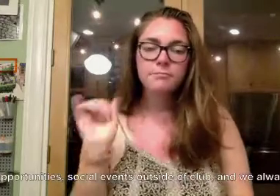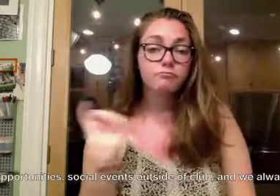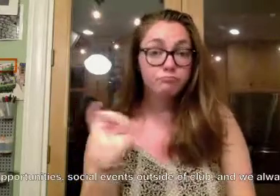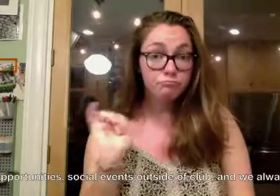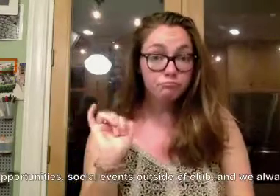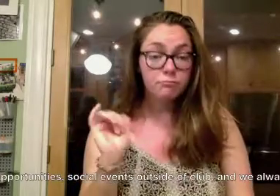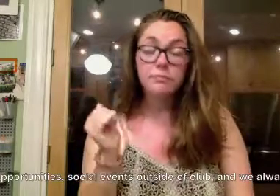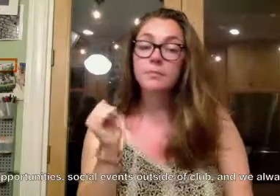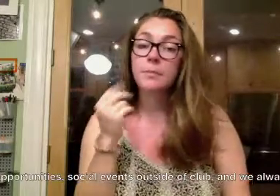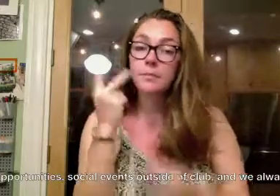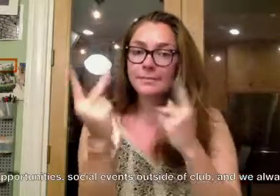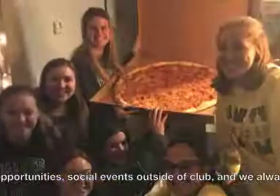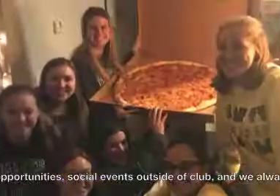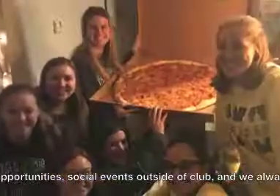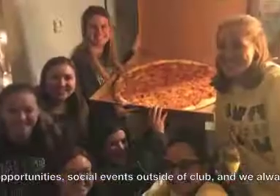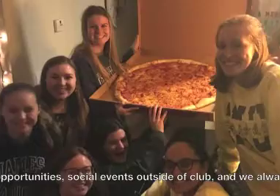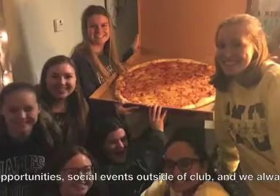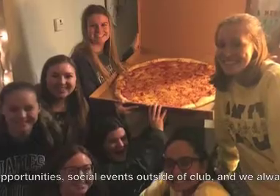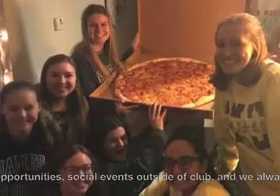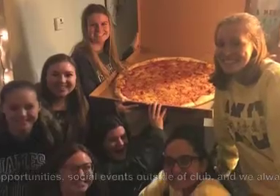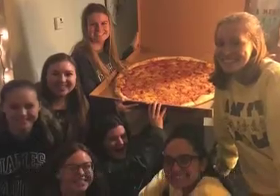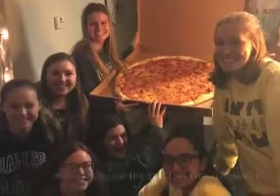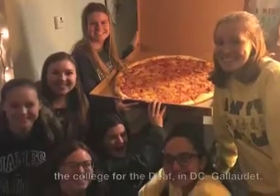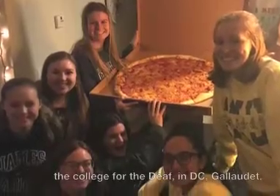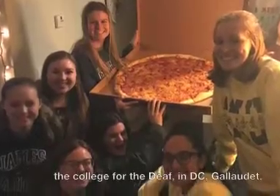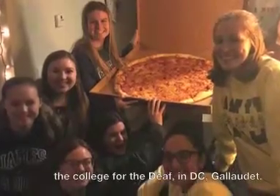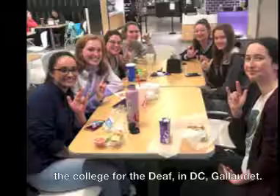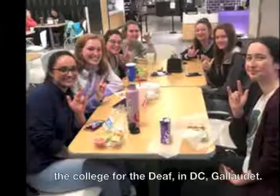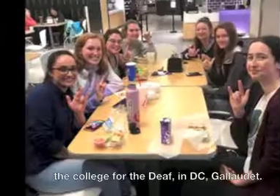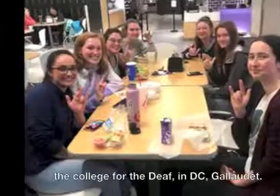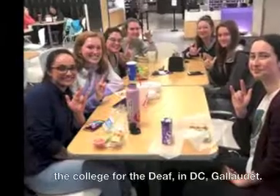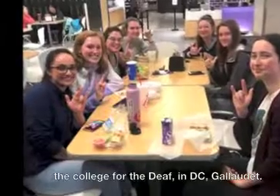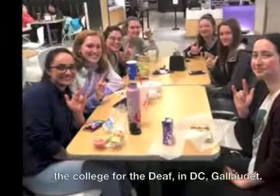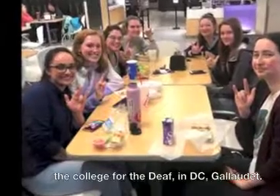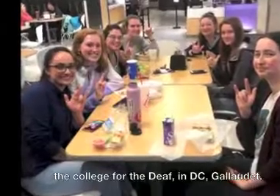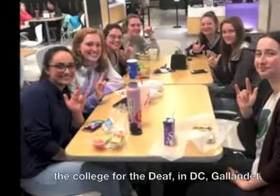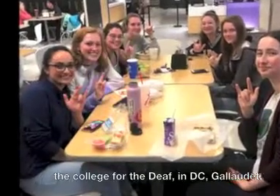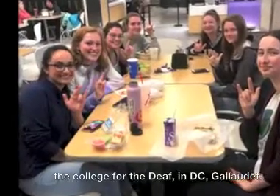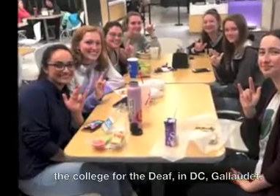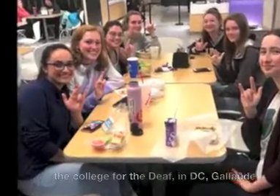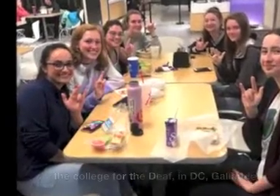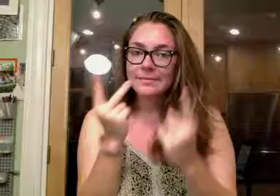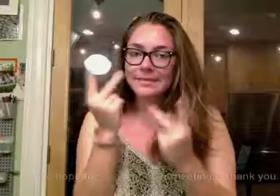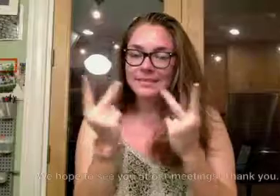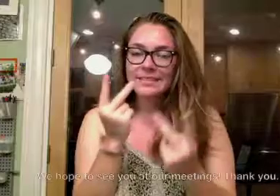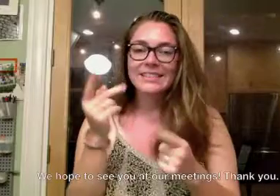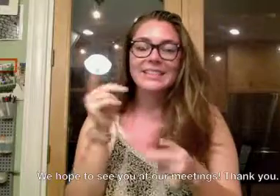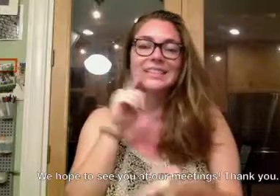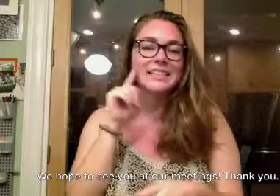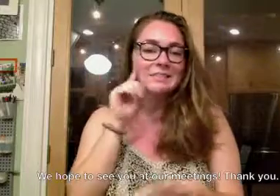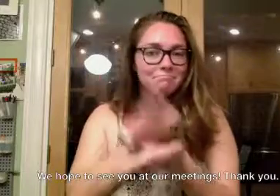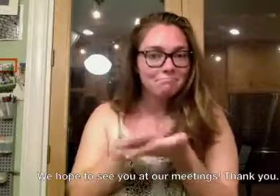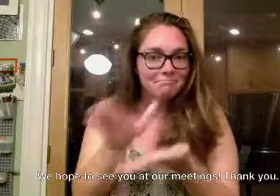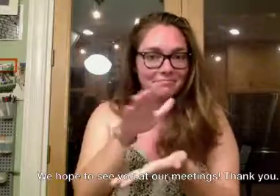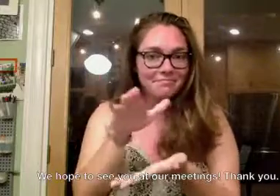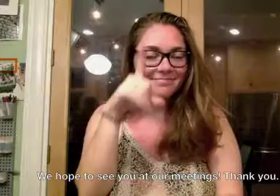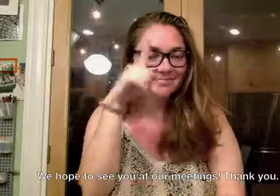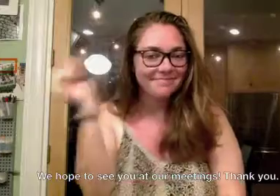events outside of club, and we always visit the College for the Deaf in DC Gallaudet. We hope to see you at our